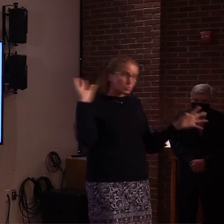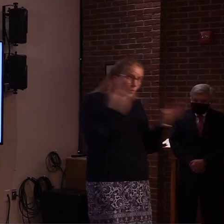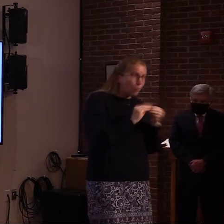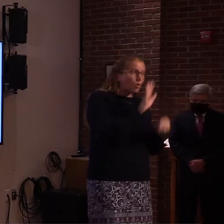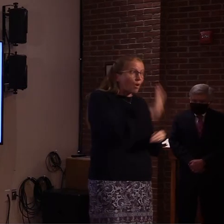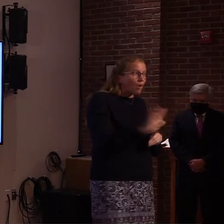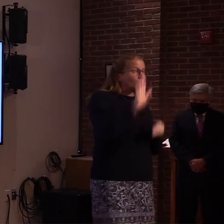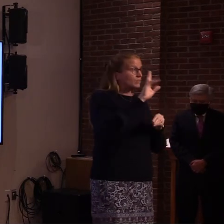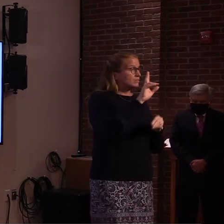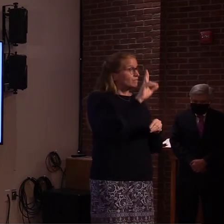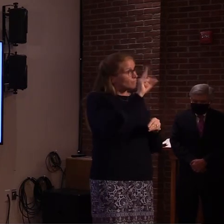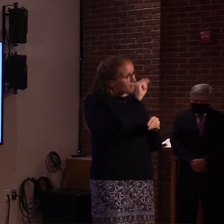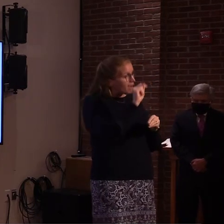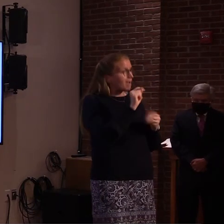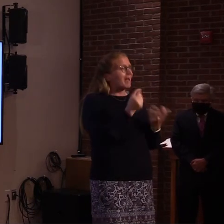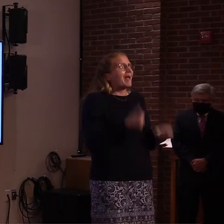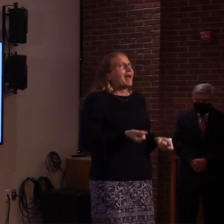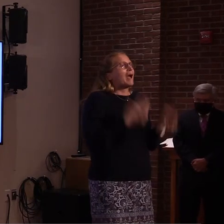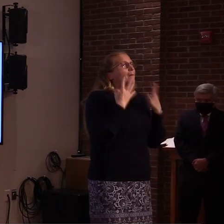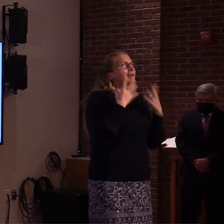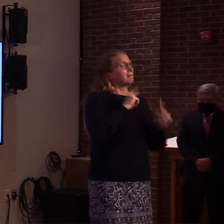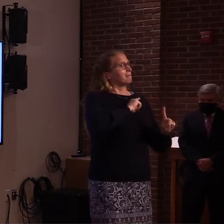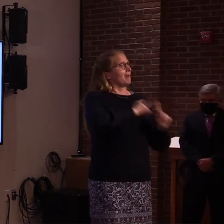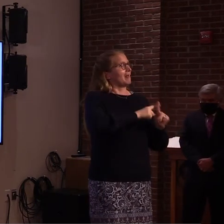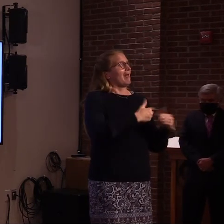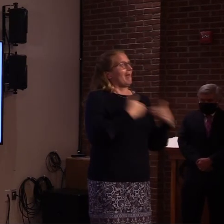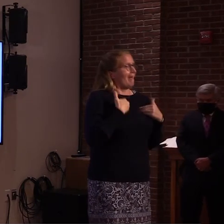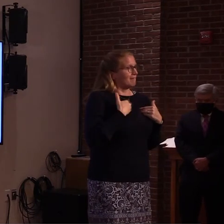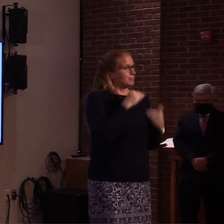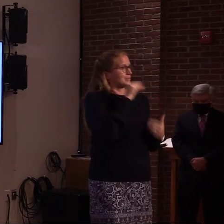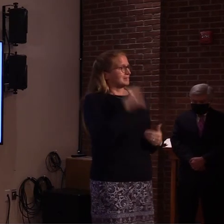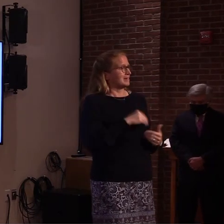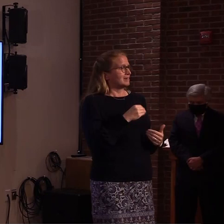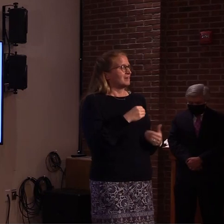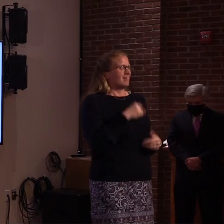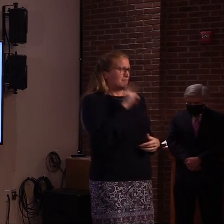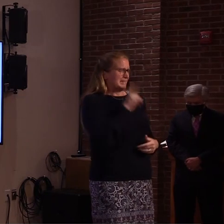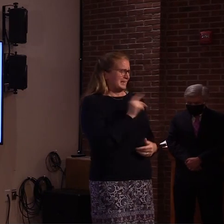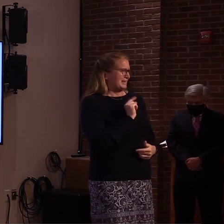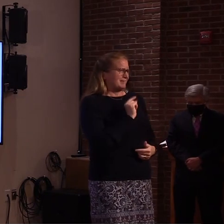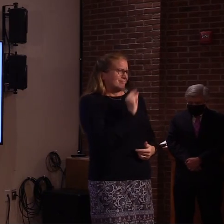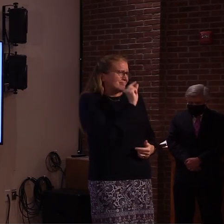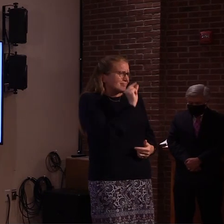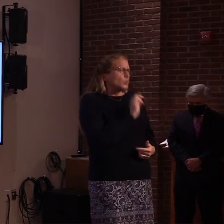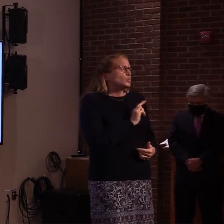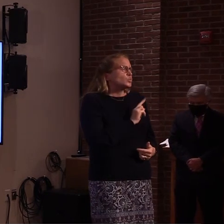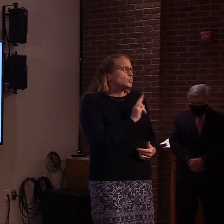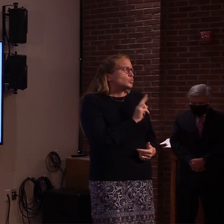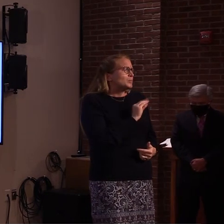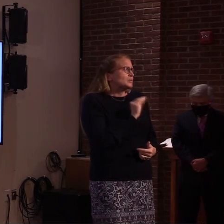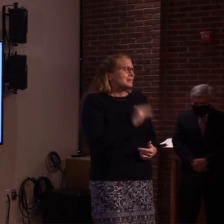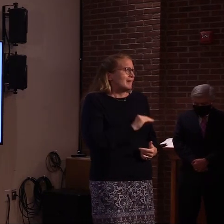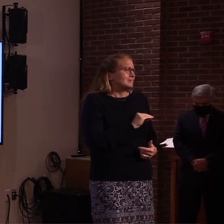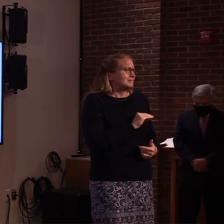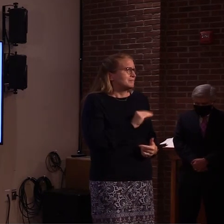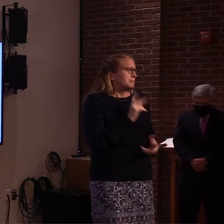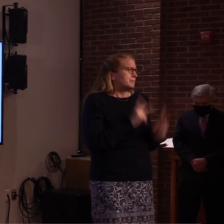low, clearly in the 2% or lower range. And then